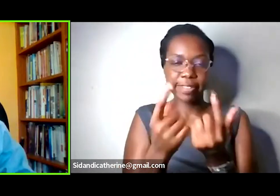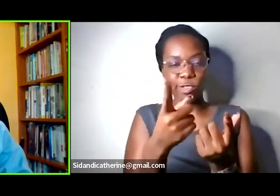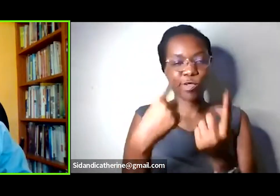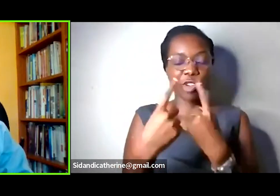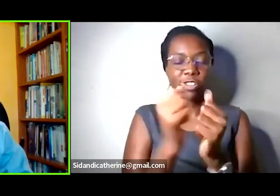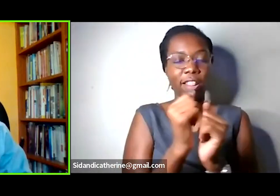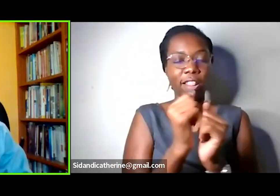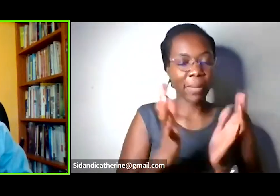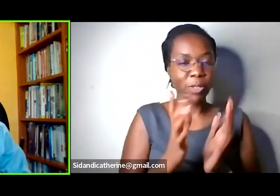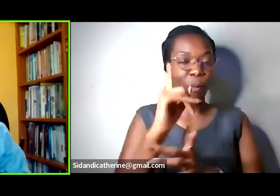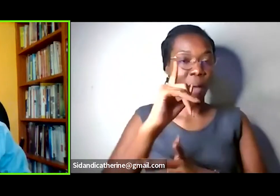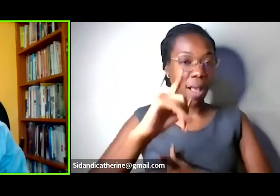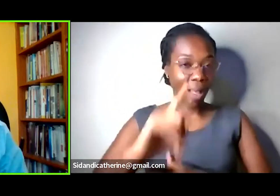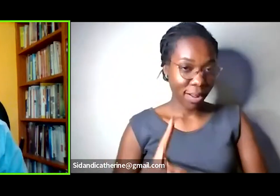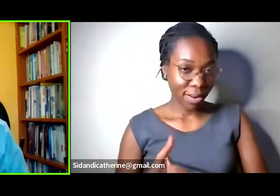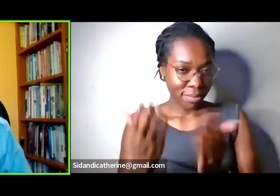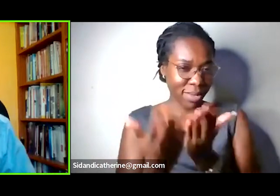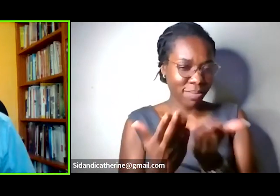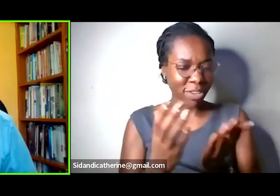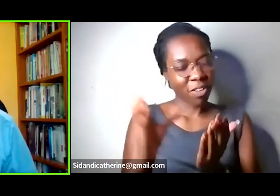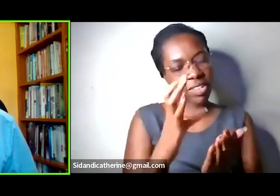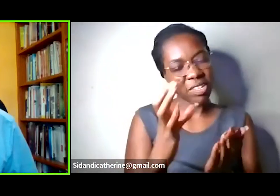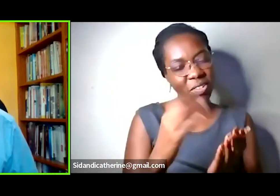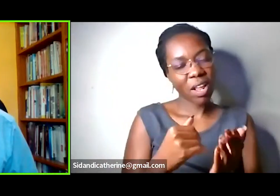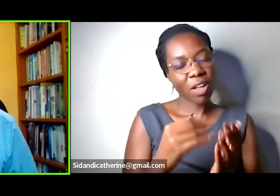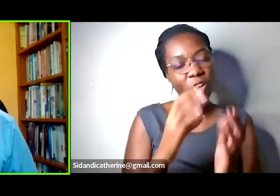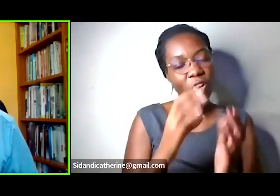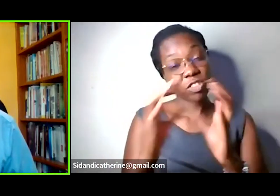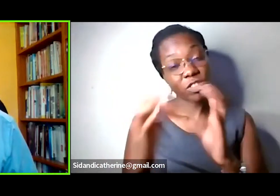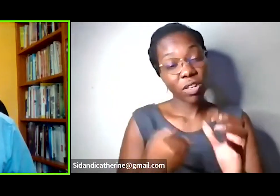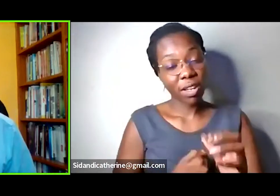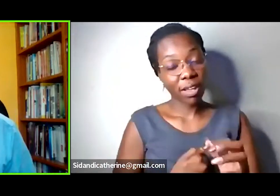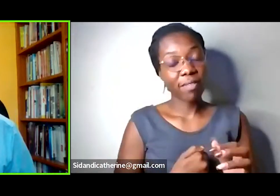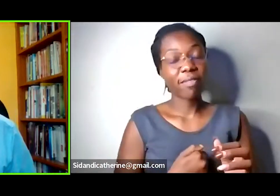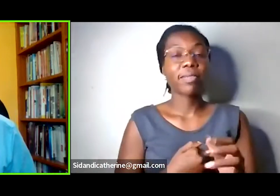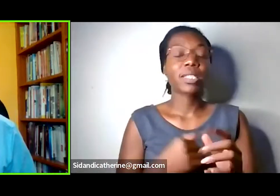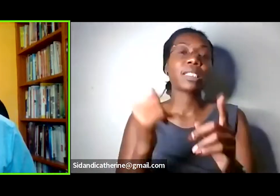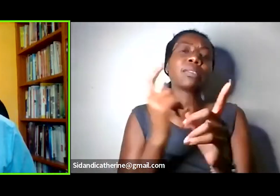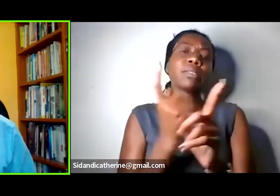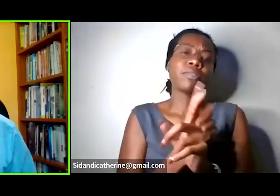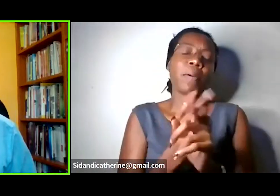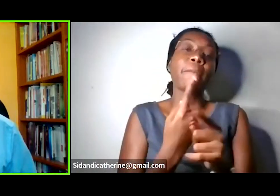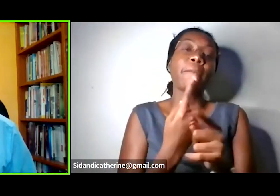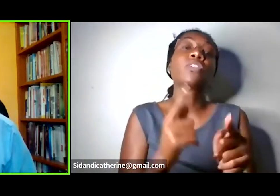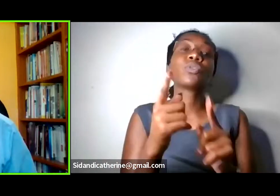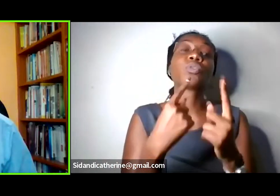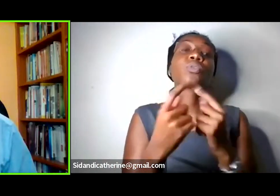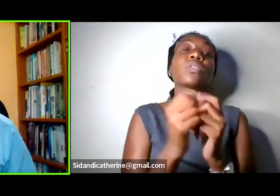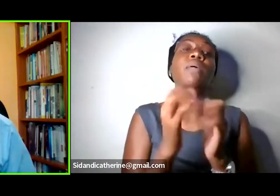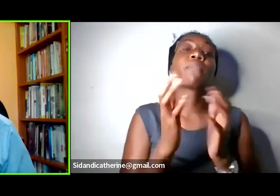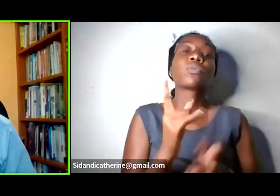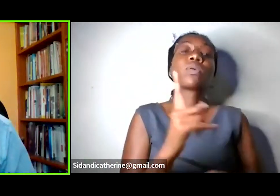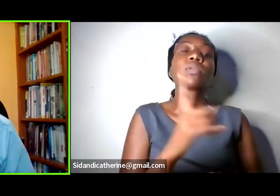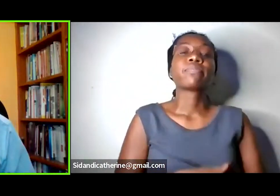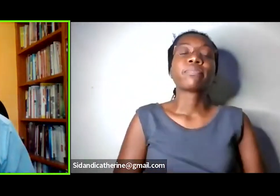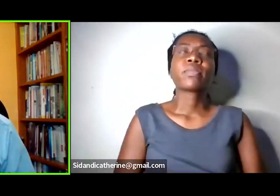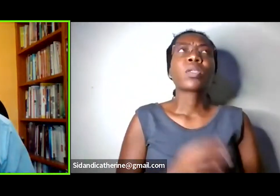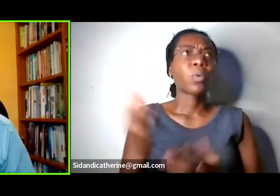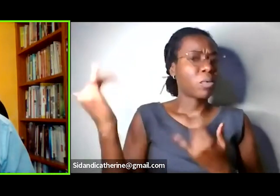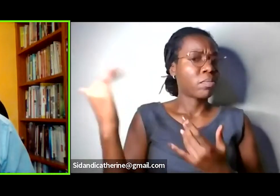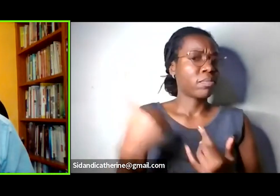services, I'm able to alert them, I'm able to invite them, and I'm able to continue educating them. So there you have it,